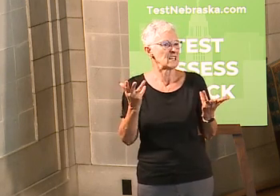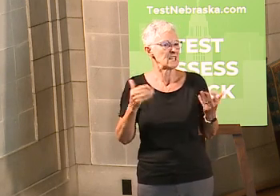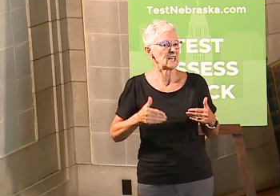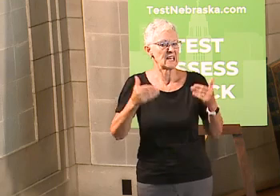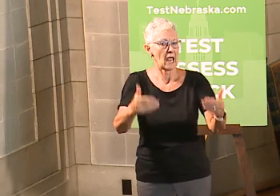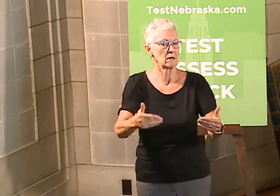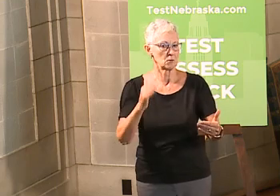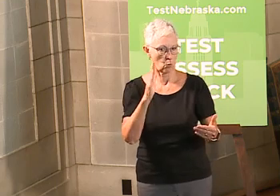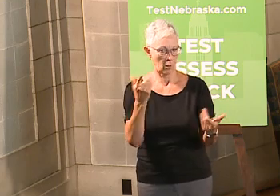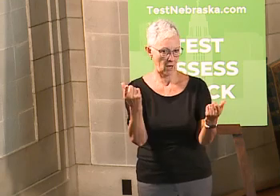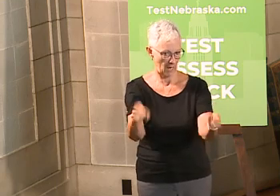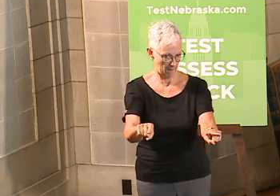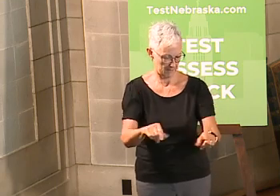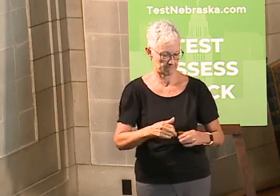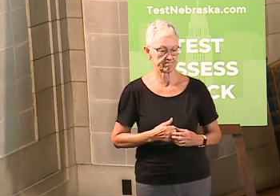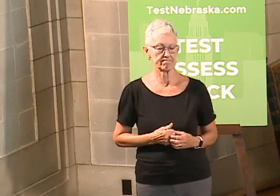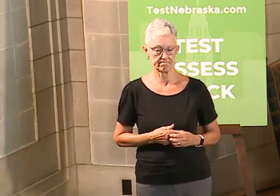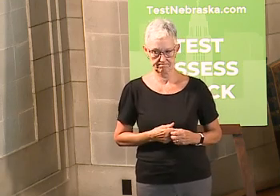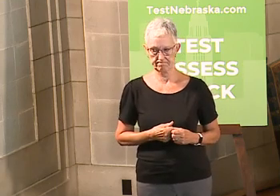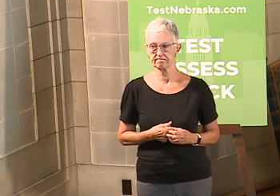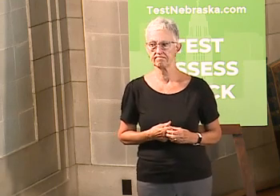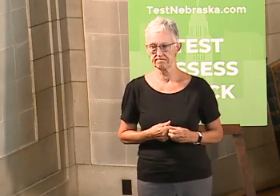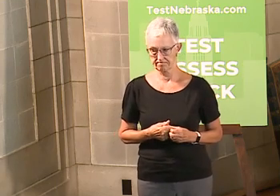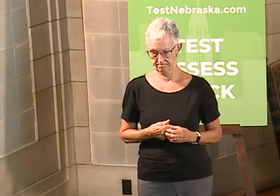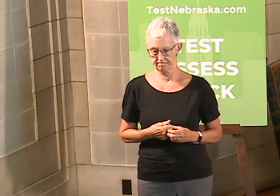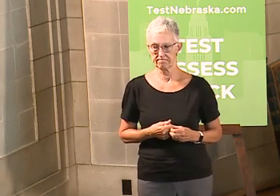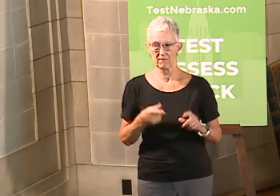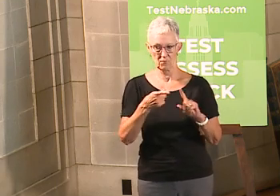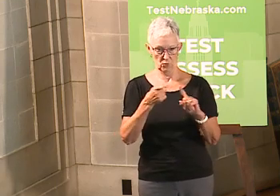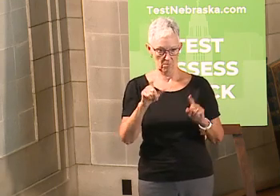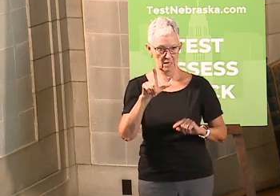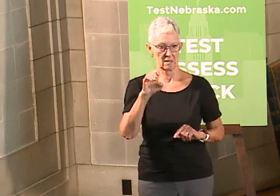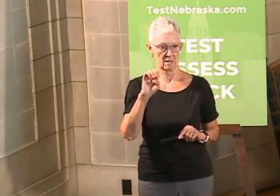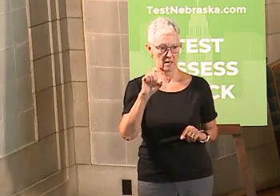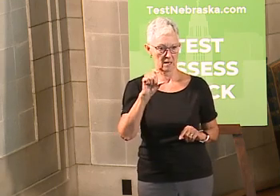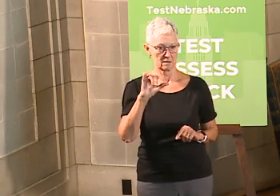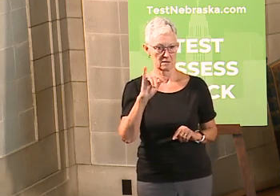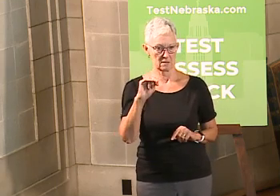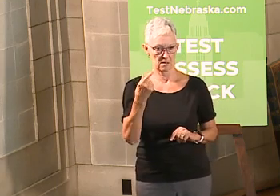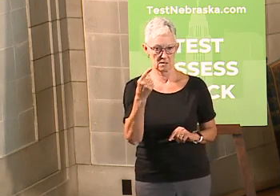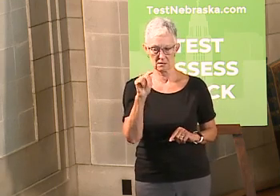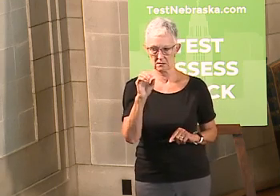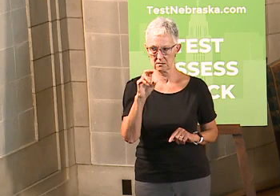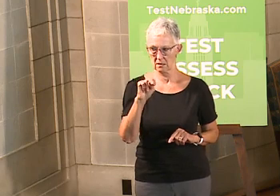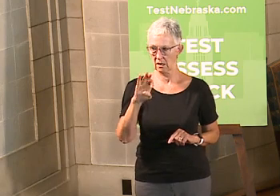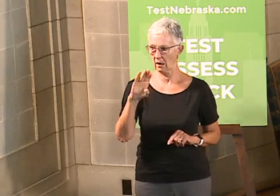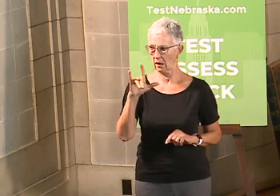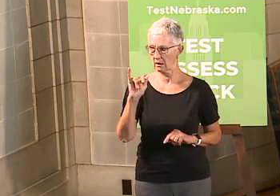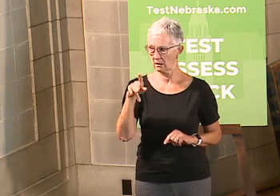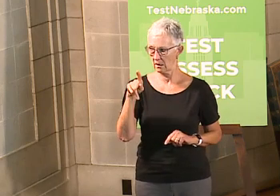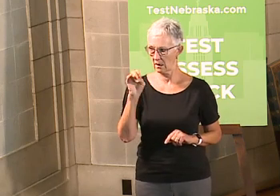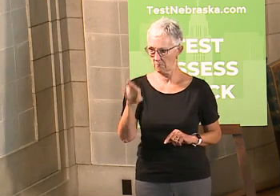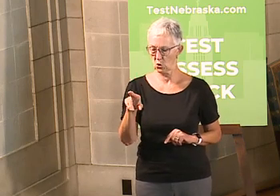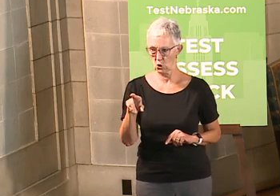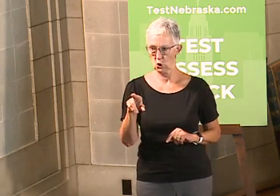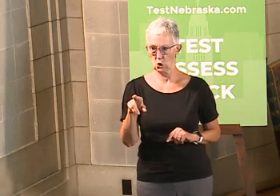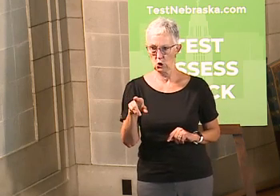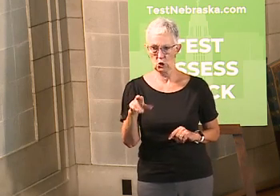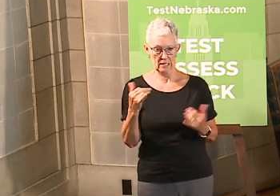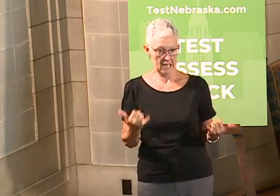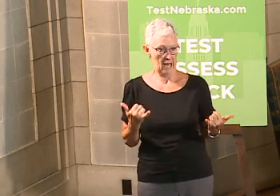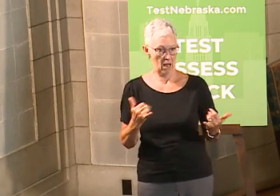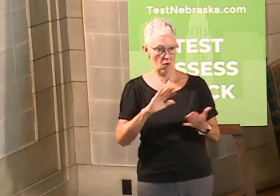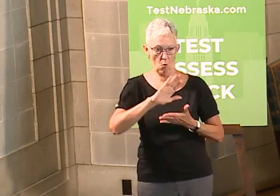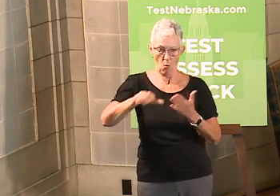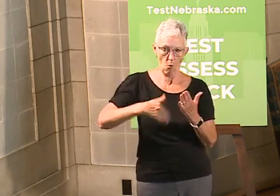Right, so the question comes from Brian at the Lexington Clipper with regard to, with the state moving into phase 4, what will be the next step after phase 4 and